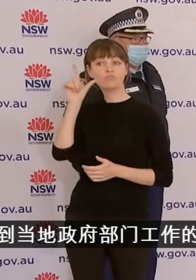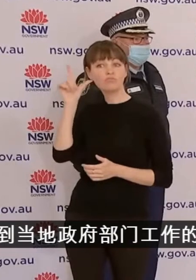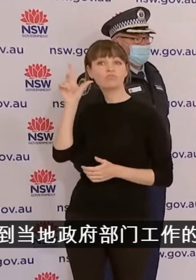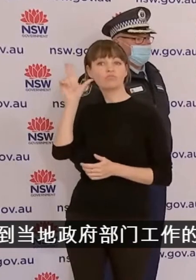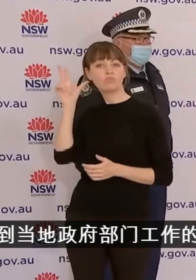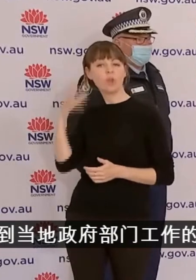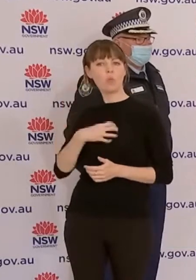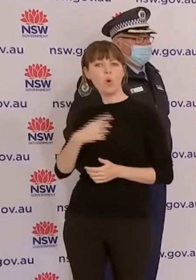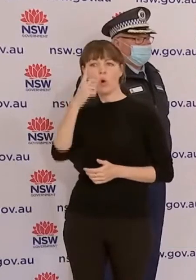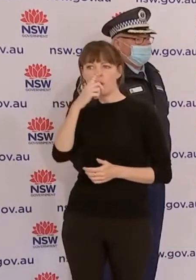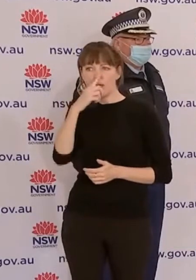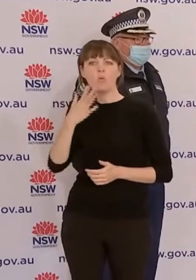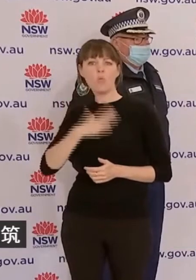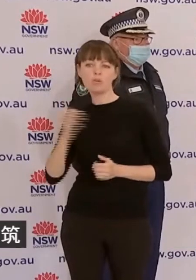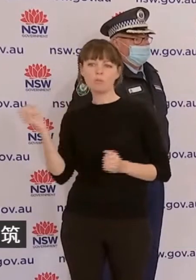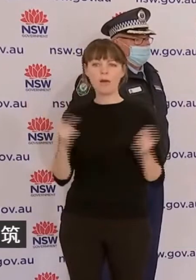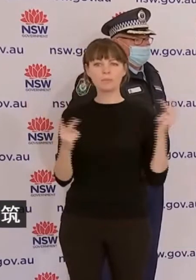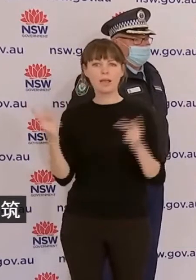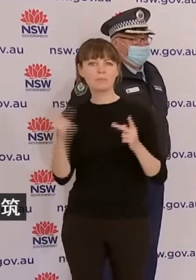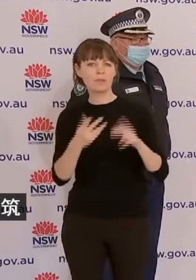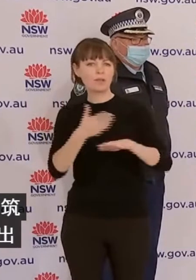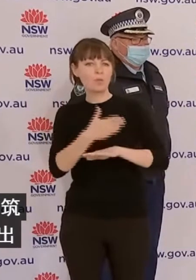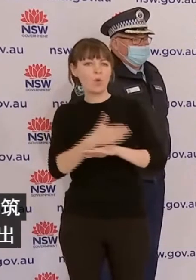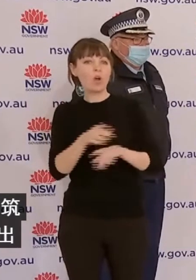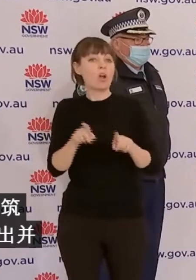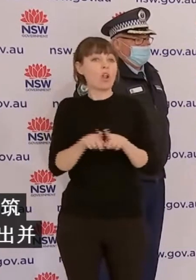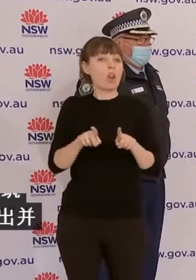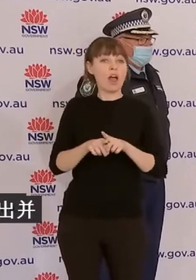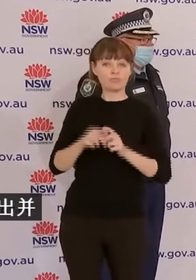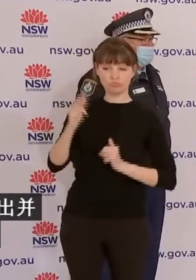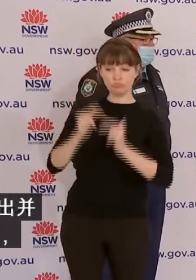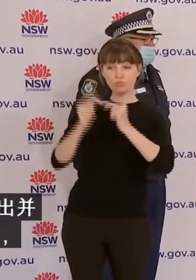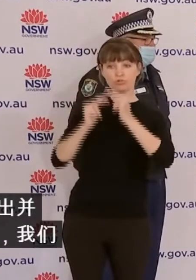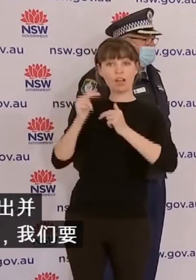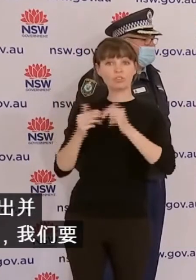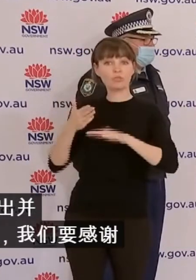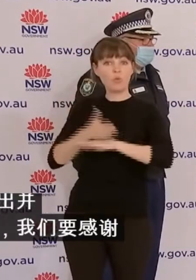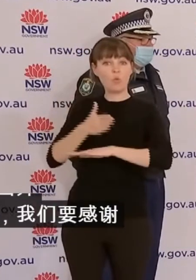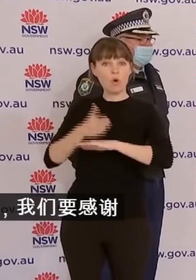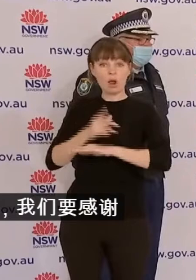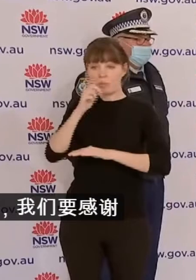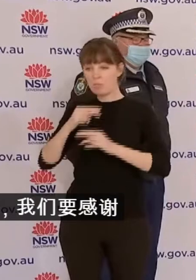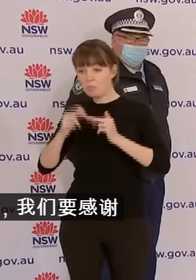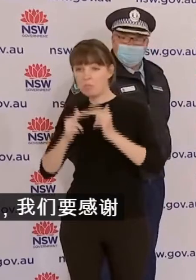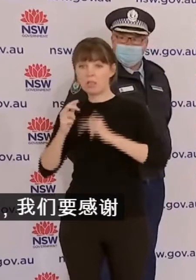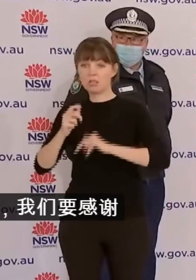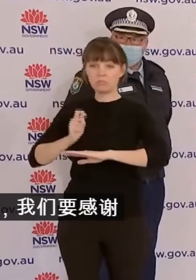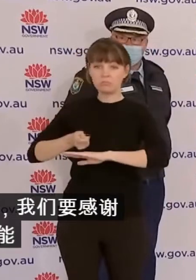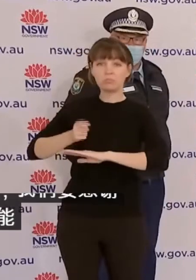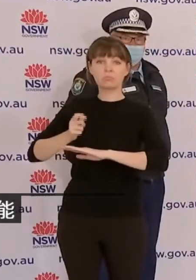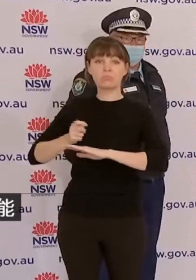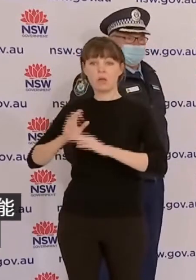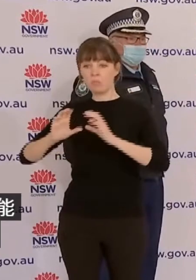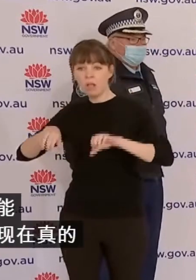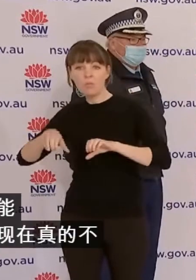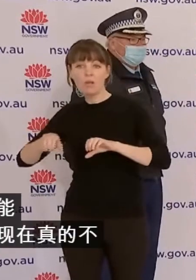to work in those local government areas, for example, in the construction sector, coming forward and getting vaccinated, and we want to thank them for that. People who previously may have